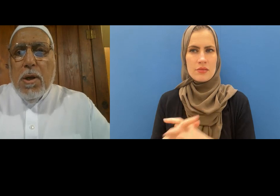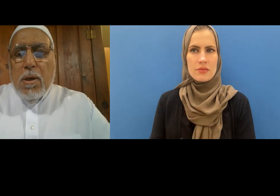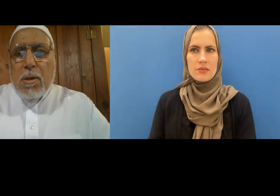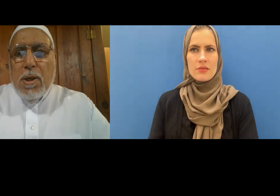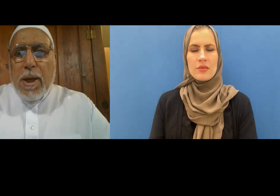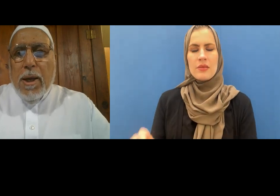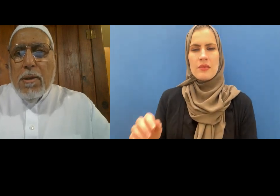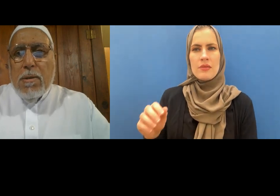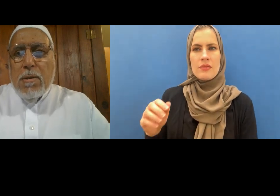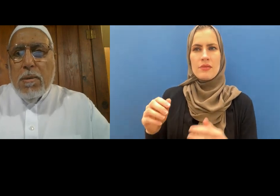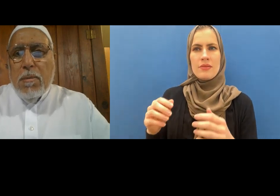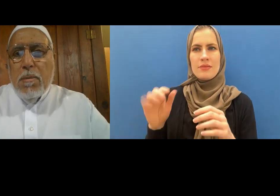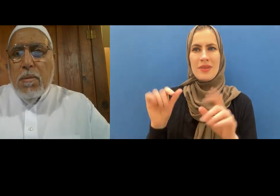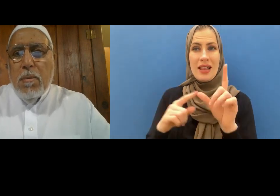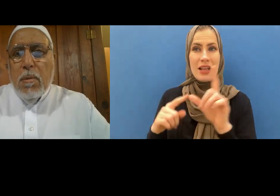Is regarded as